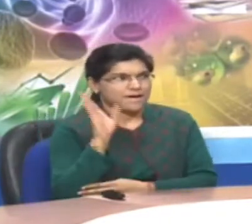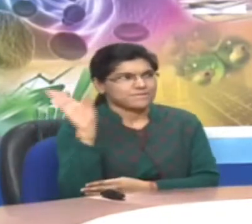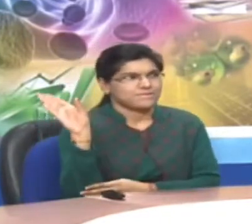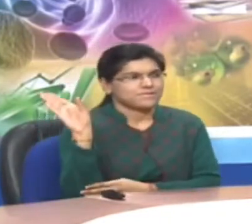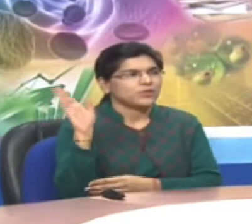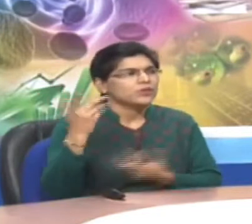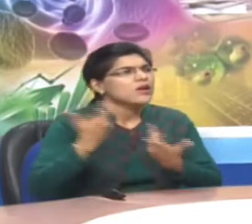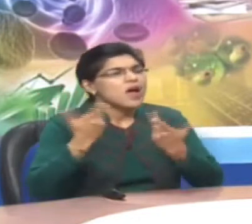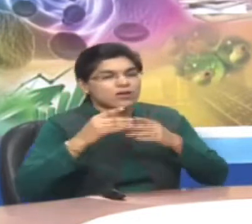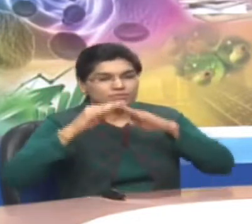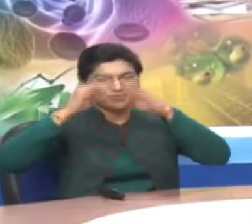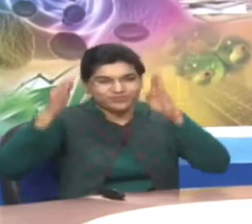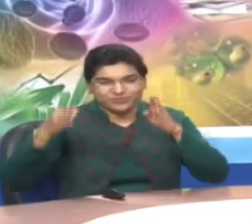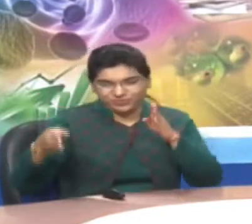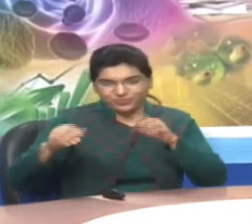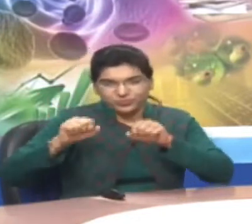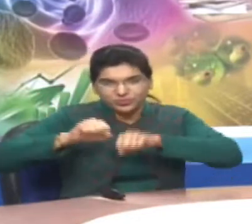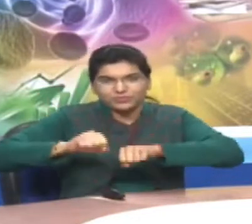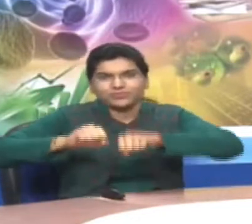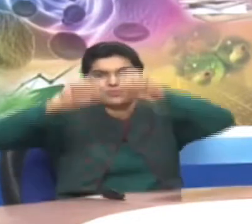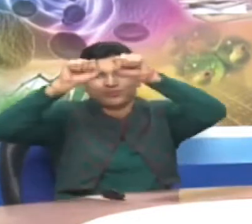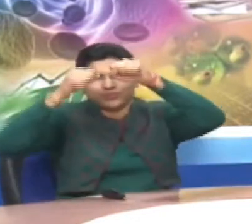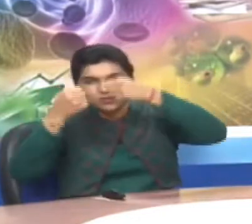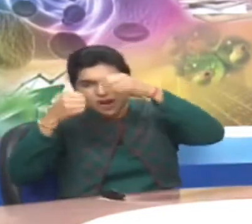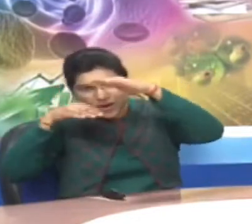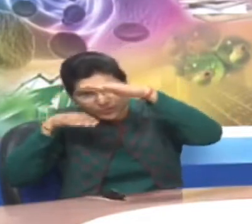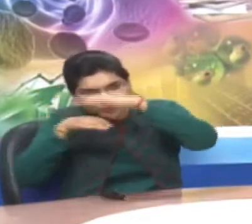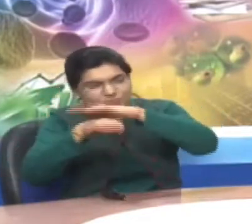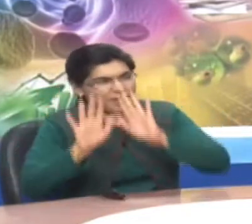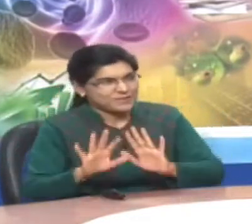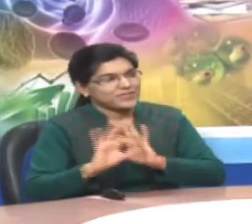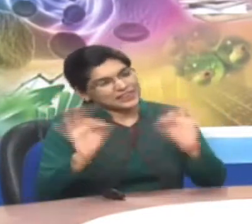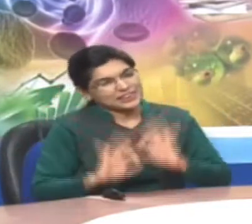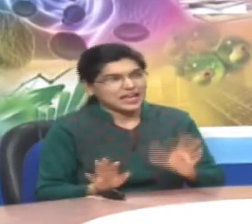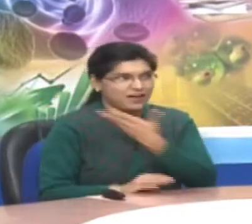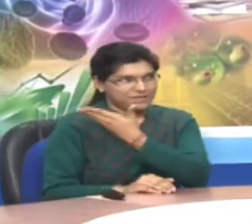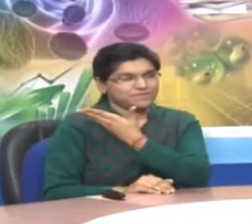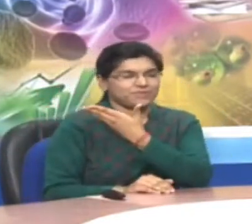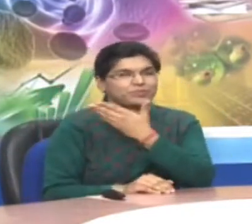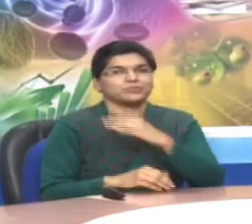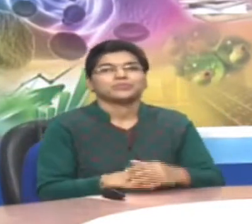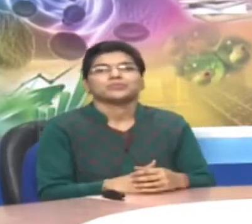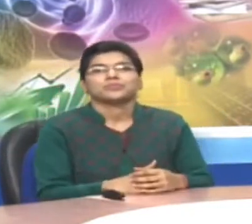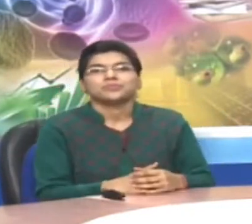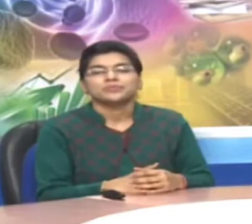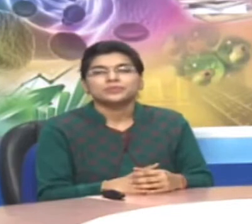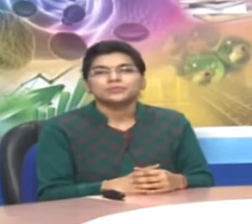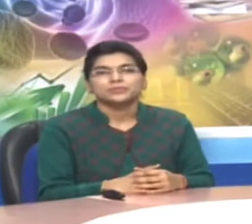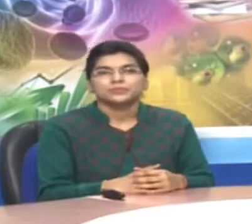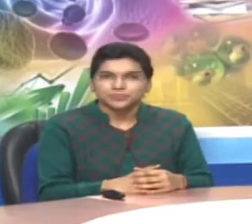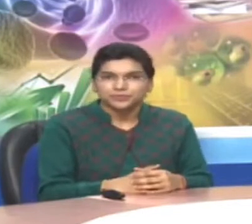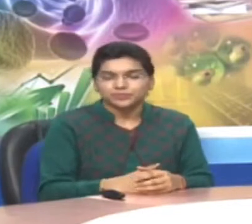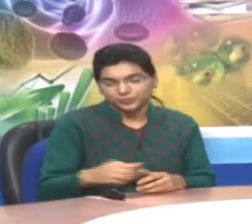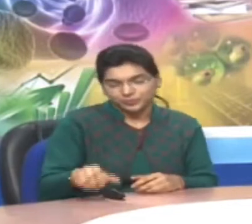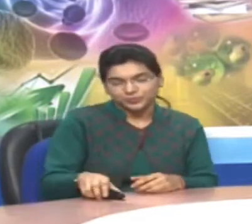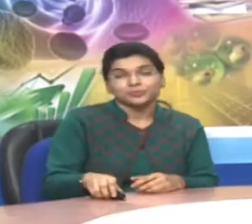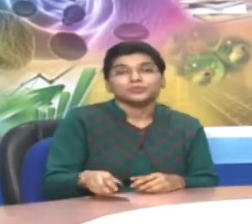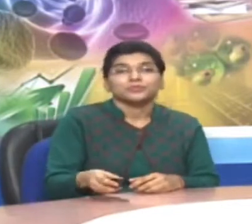If you put it like that, I'll be glad to assist you. I do possess a car and it is in the garage round the